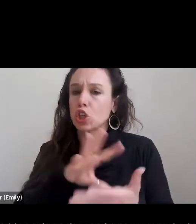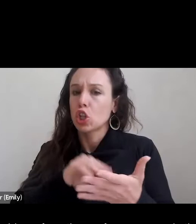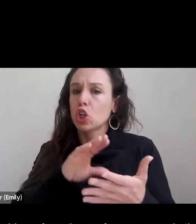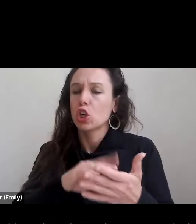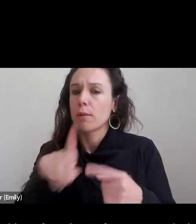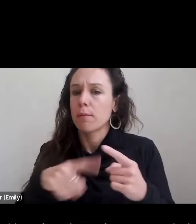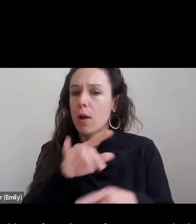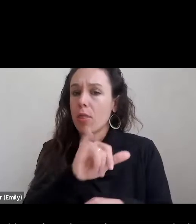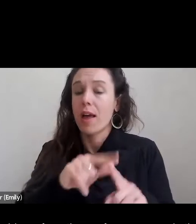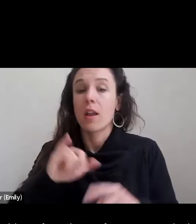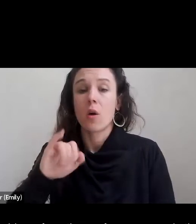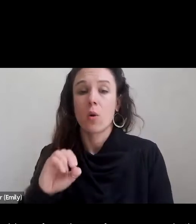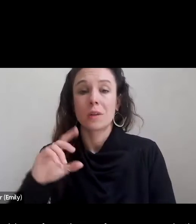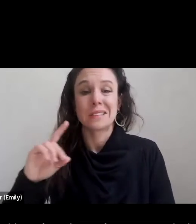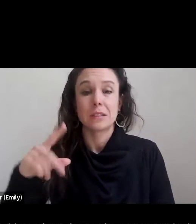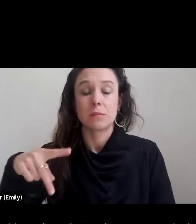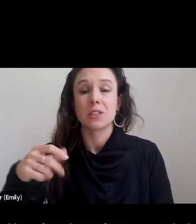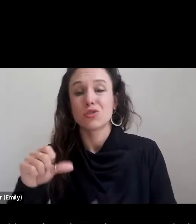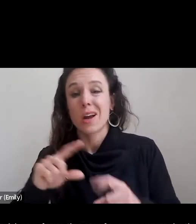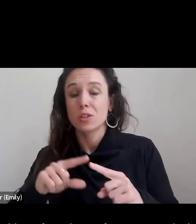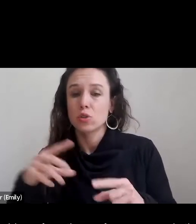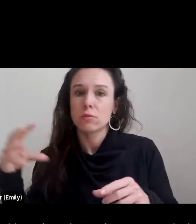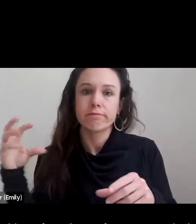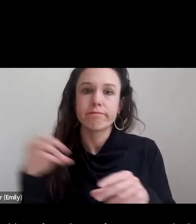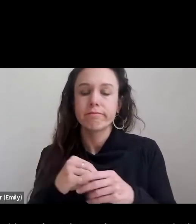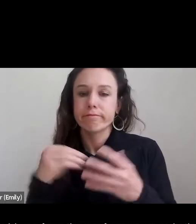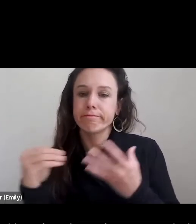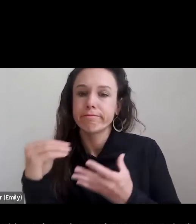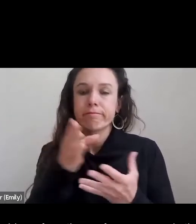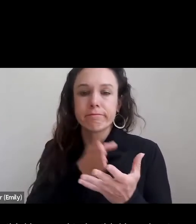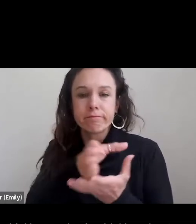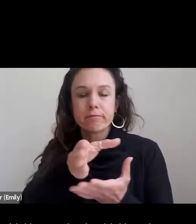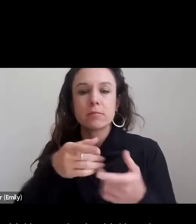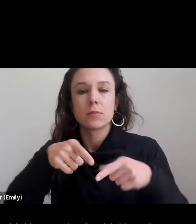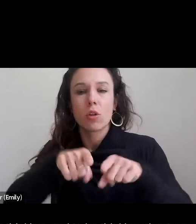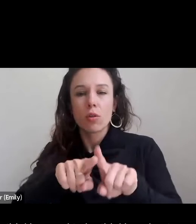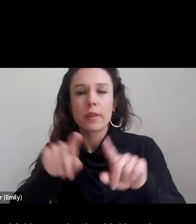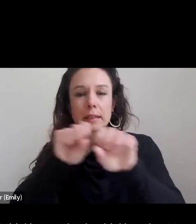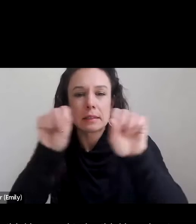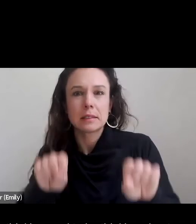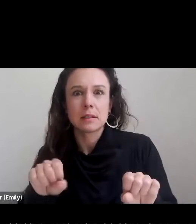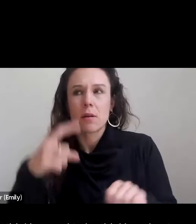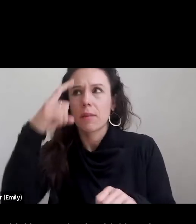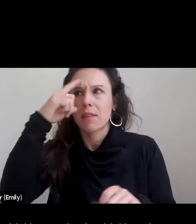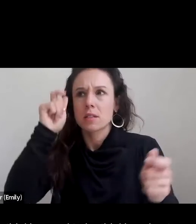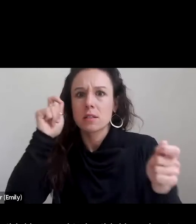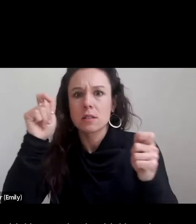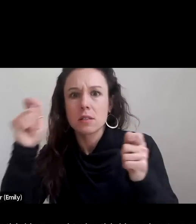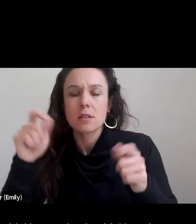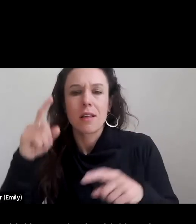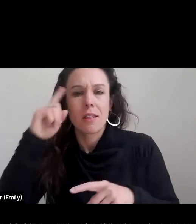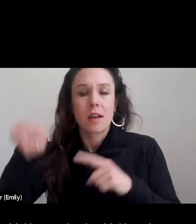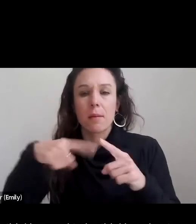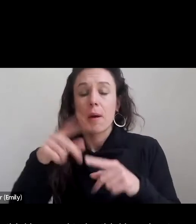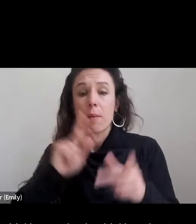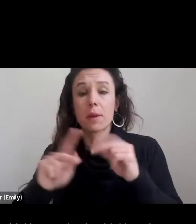been trying to embed and infuse throughout the system to really change our thinking and to be thinking about people